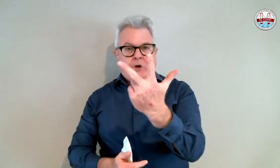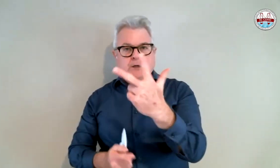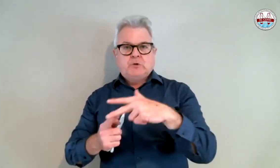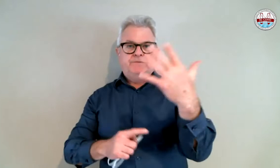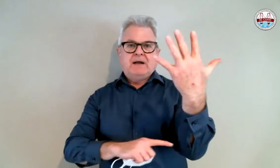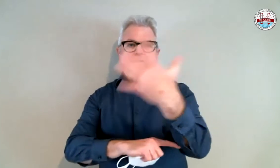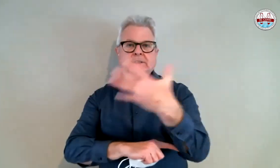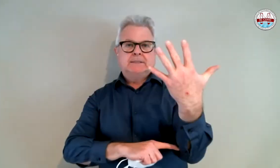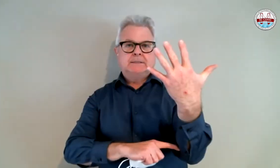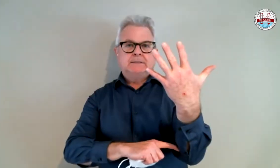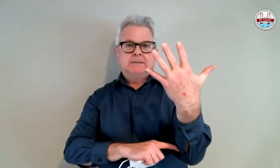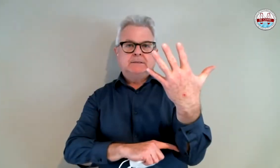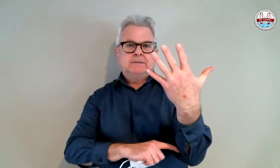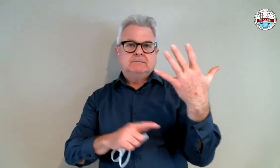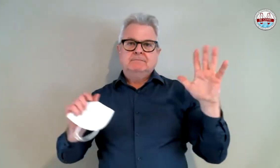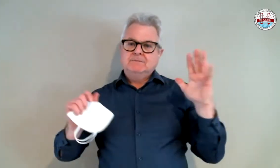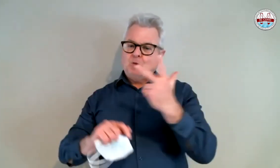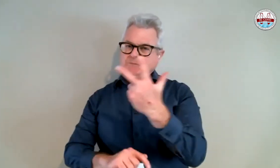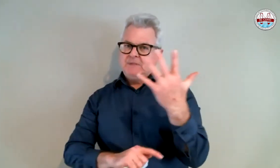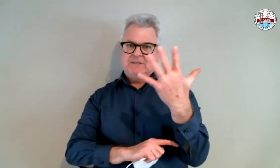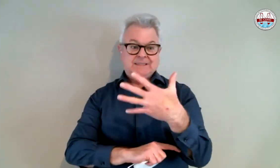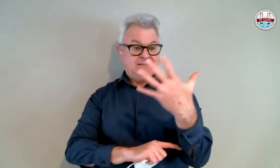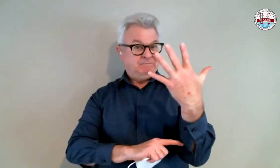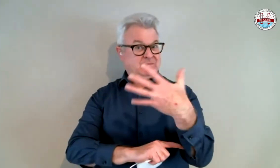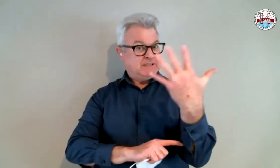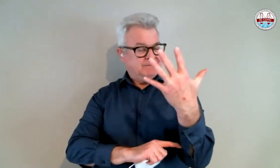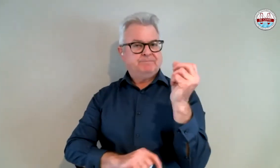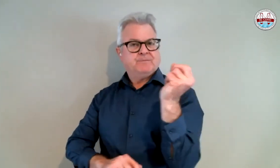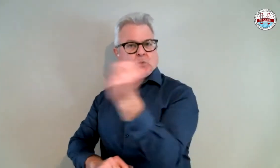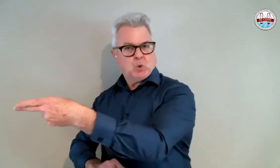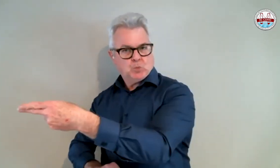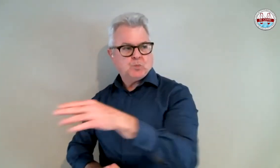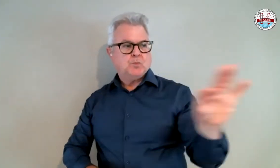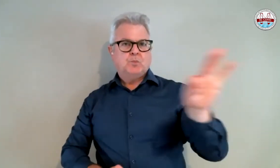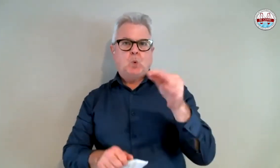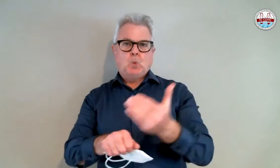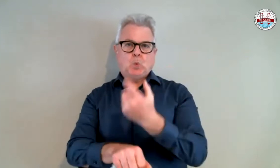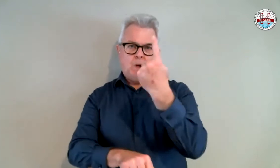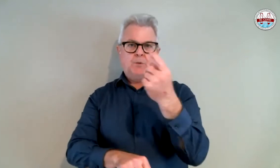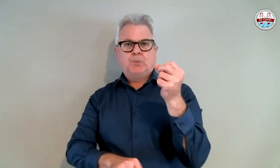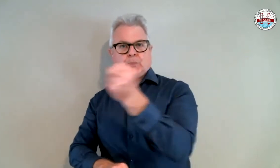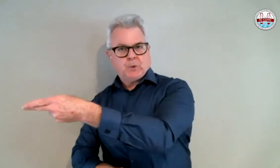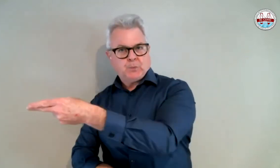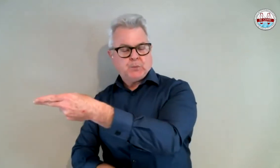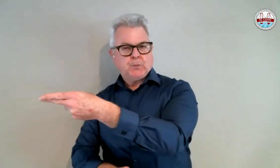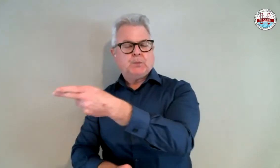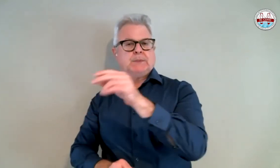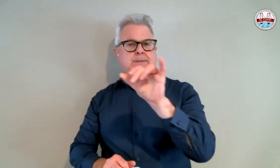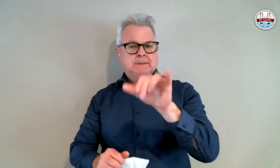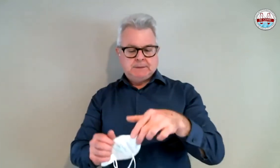But the research shows that these masks should be worn 3 to 5 days at the most, and then they should be disposed of, and then a new one should be